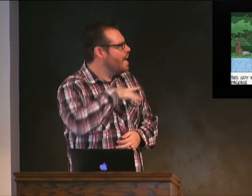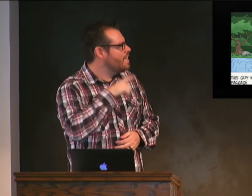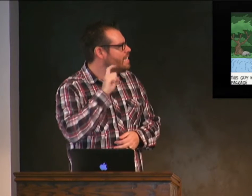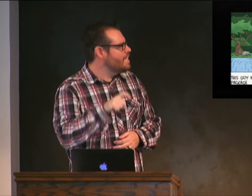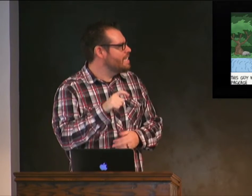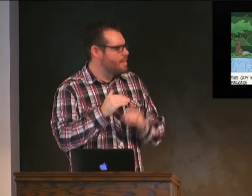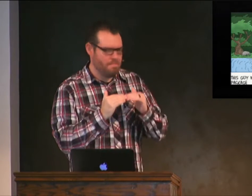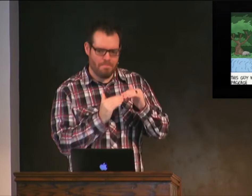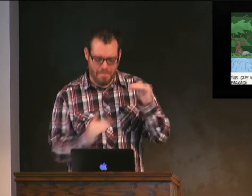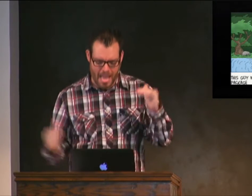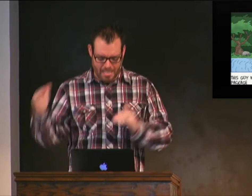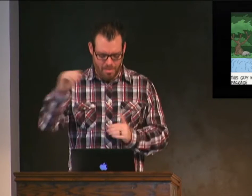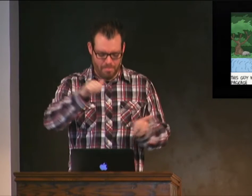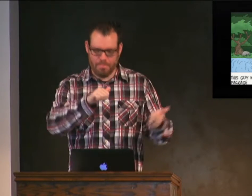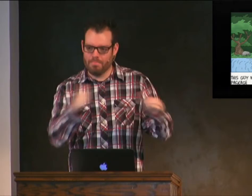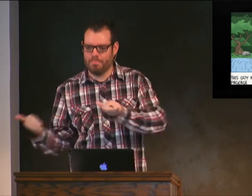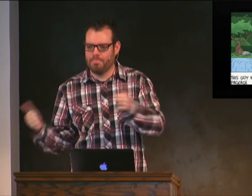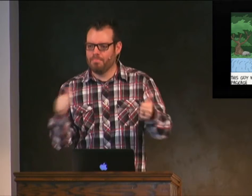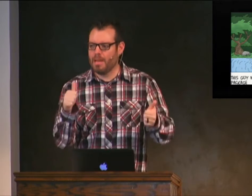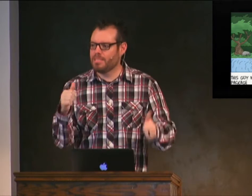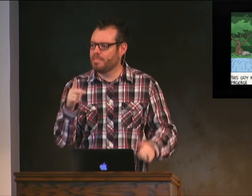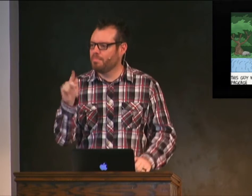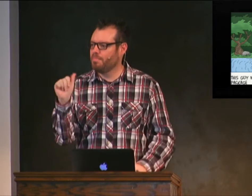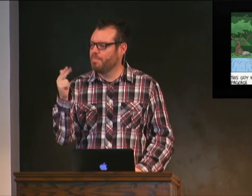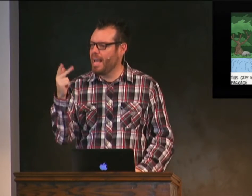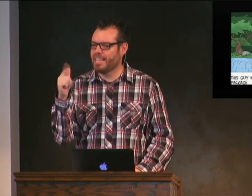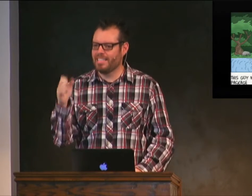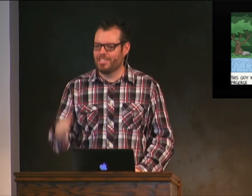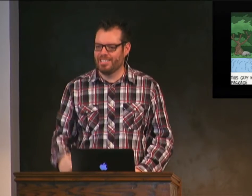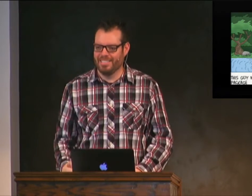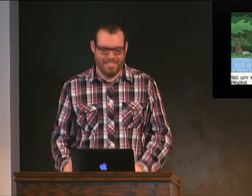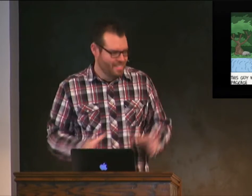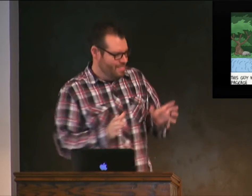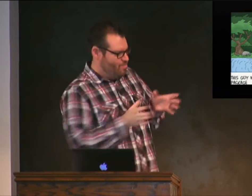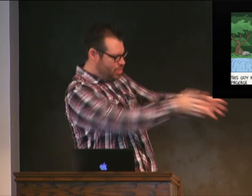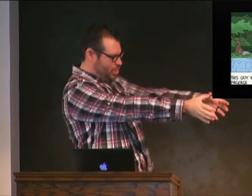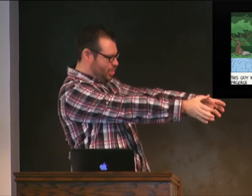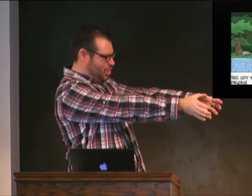This guy needed the maximum Baptist package.